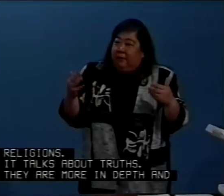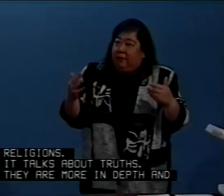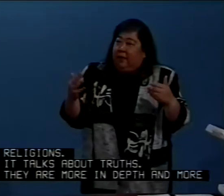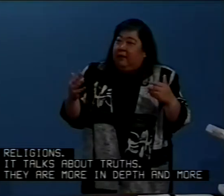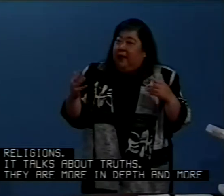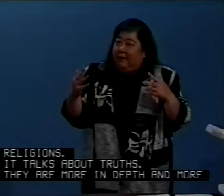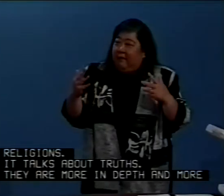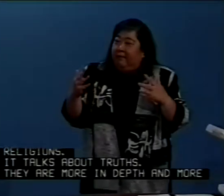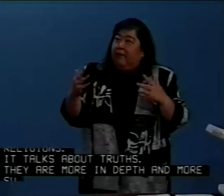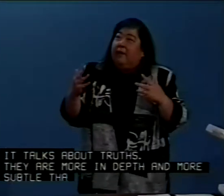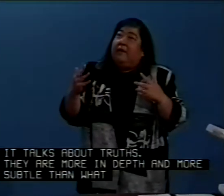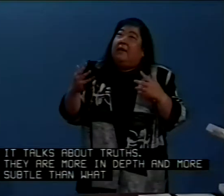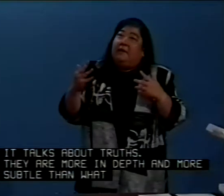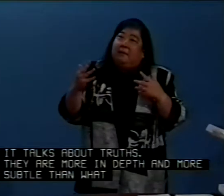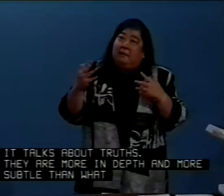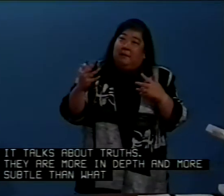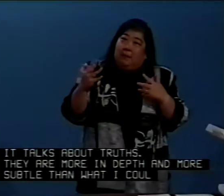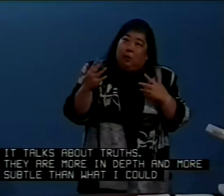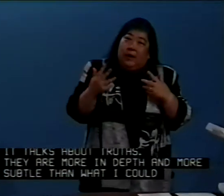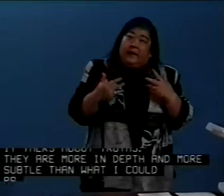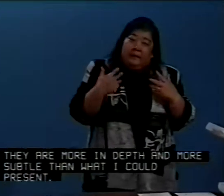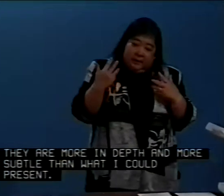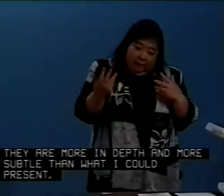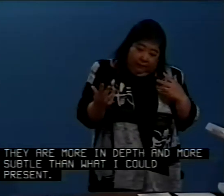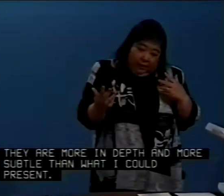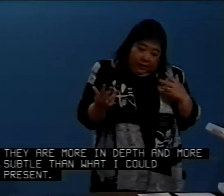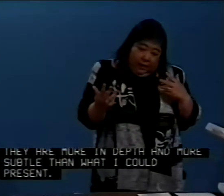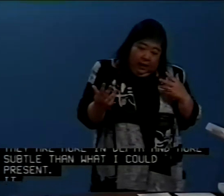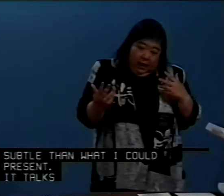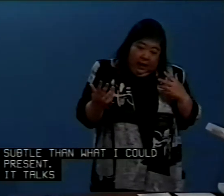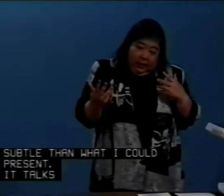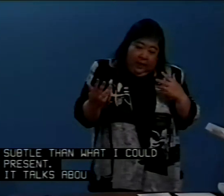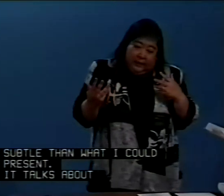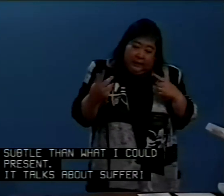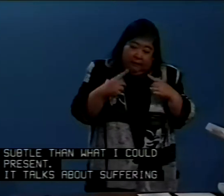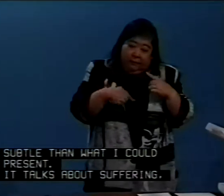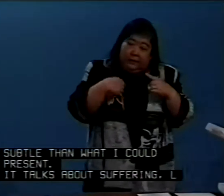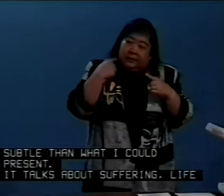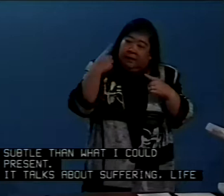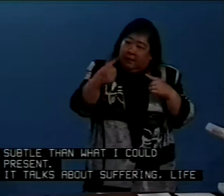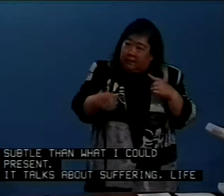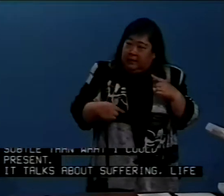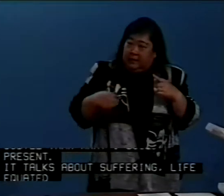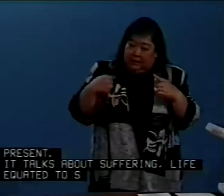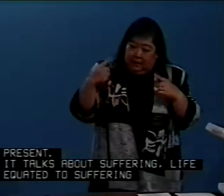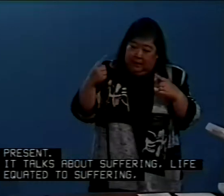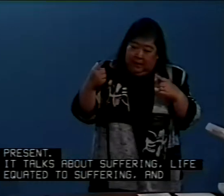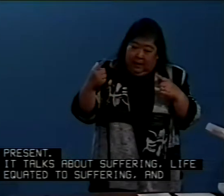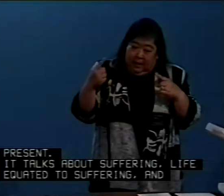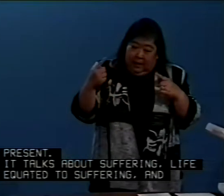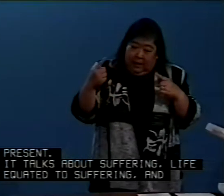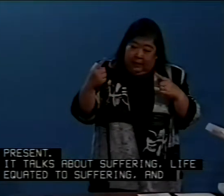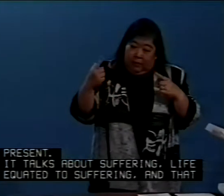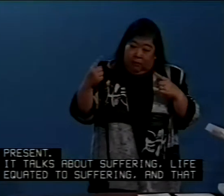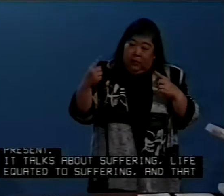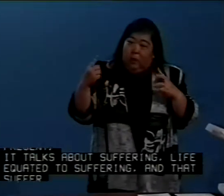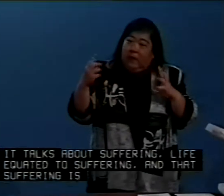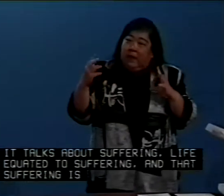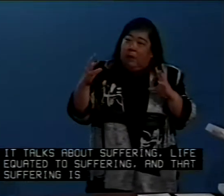suffering, life equated to suffering, and that suffering is constant. That the only way that one